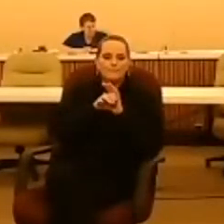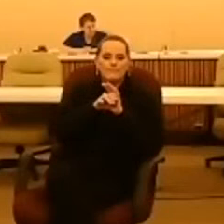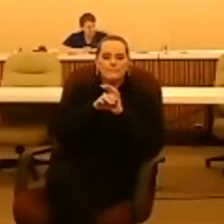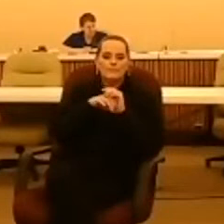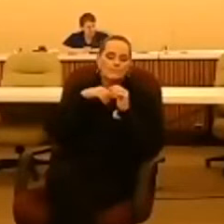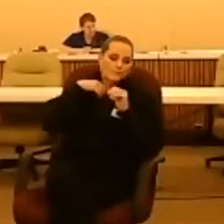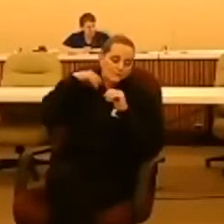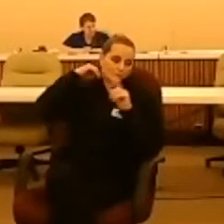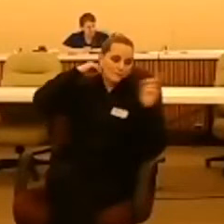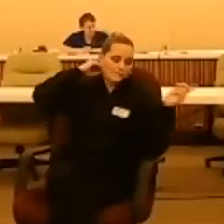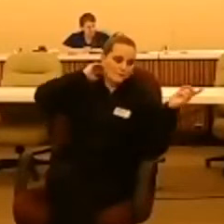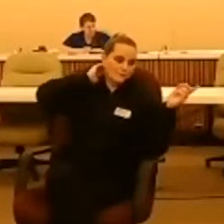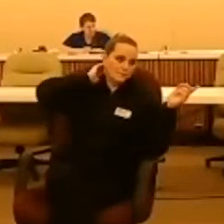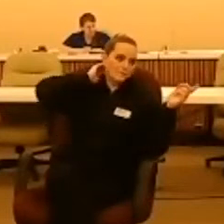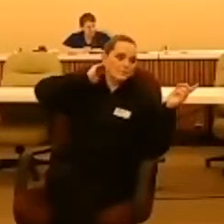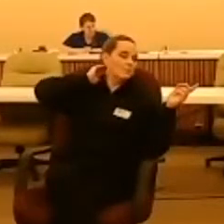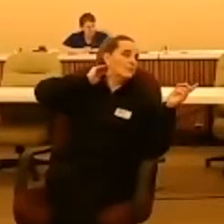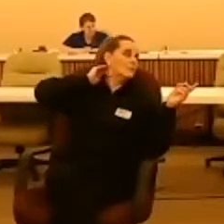I think,